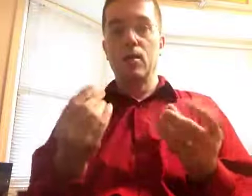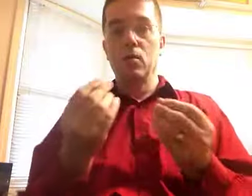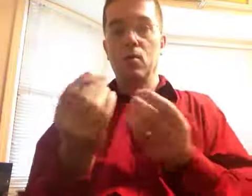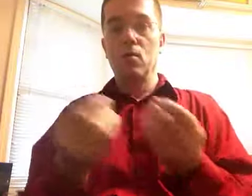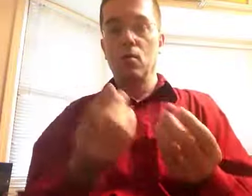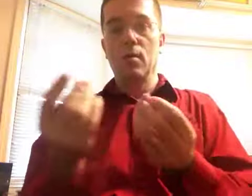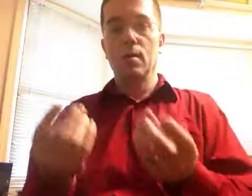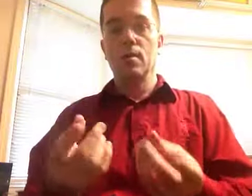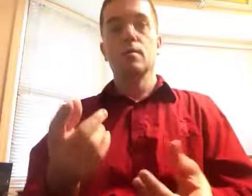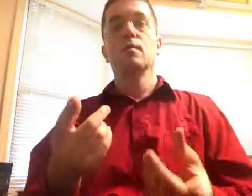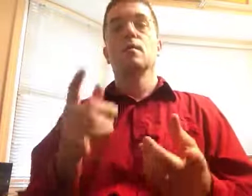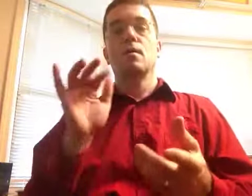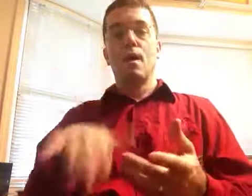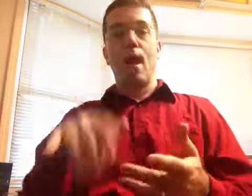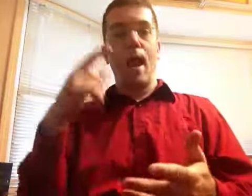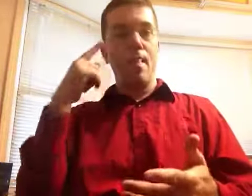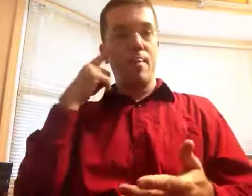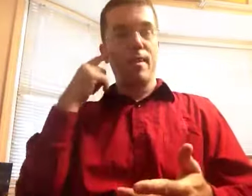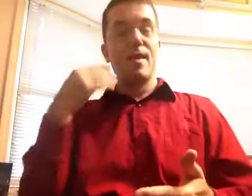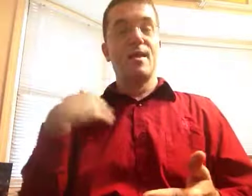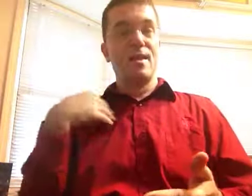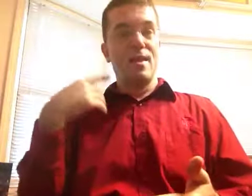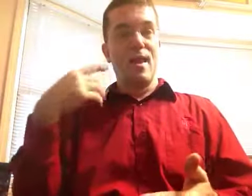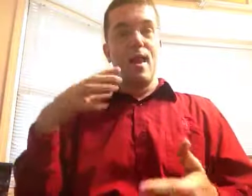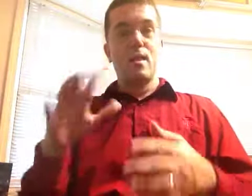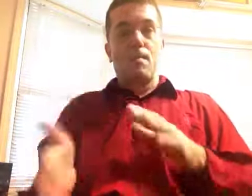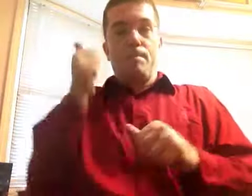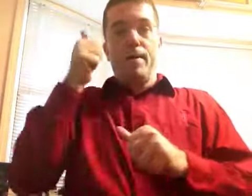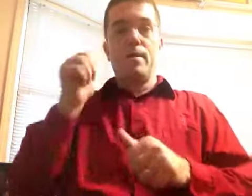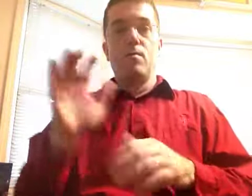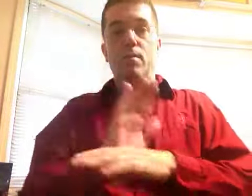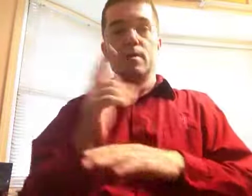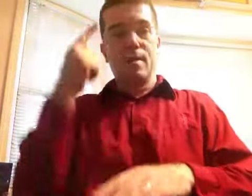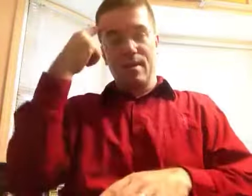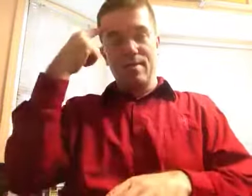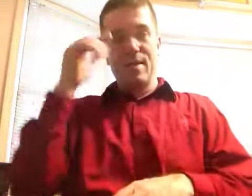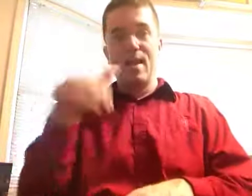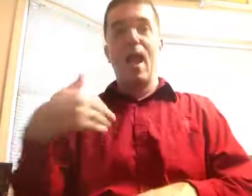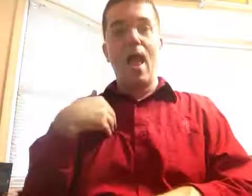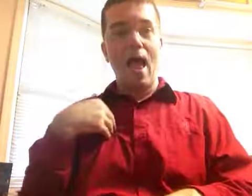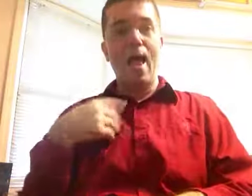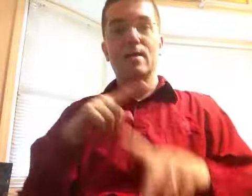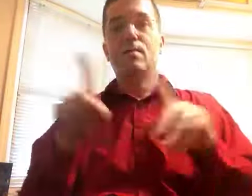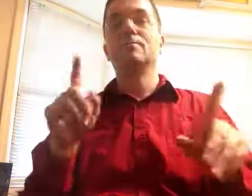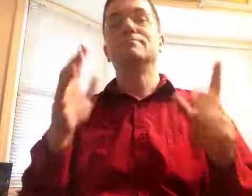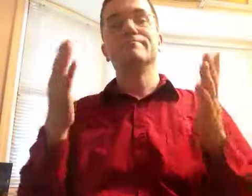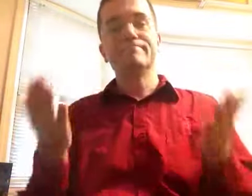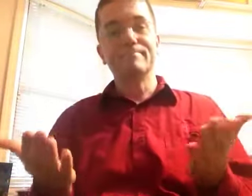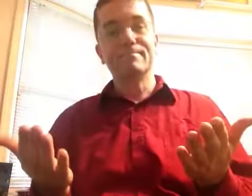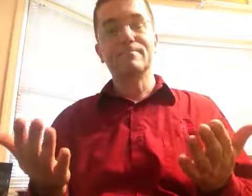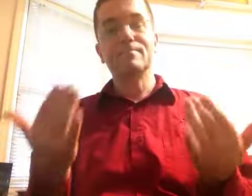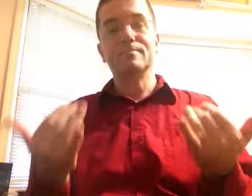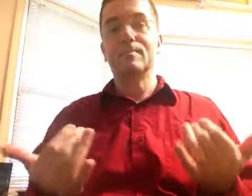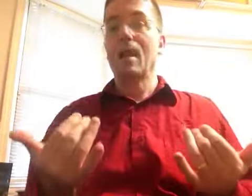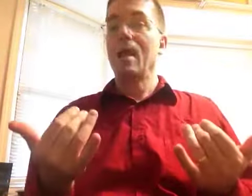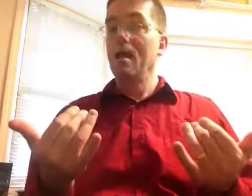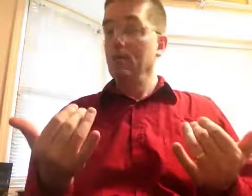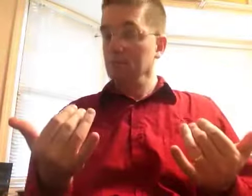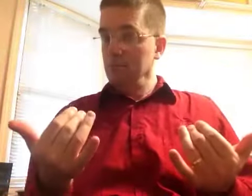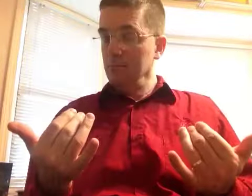think he's got a better business than he thinks he has. That's my gut on this. So that's how I'd look at it. I think both of you get his income up, get your income up, you